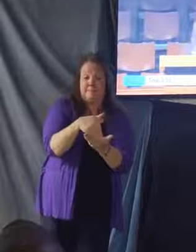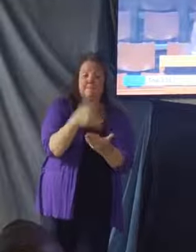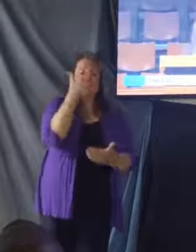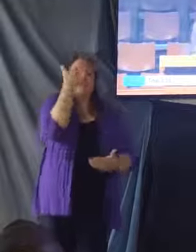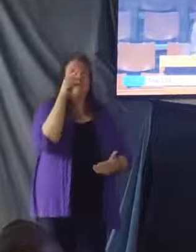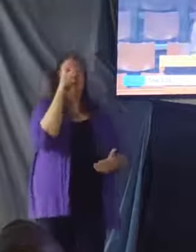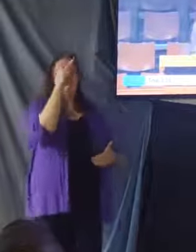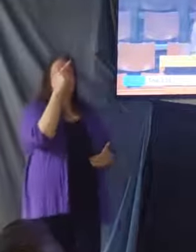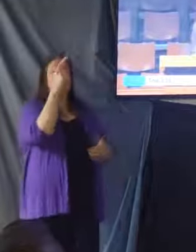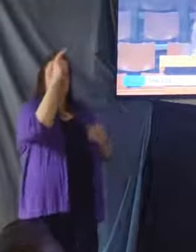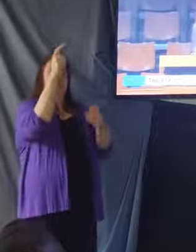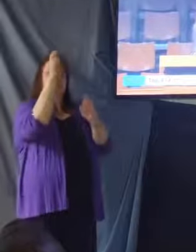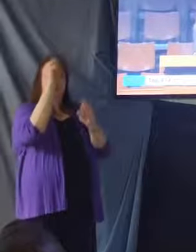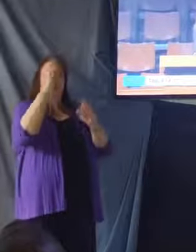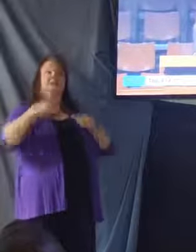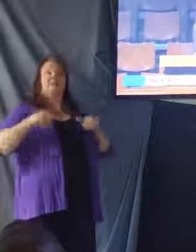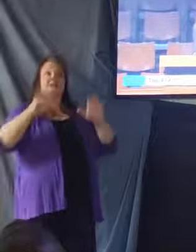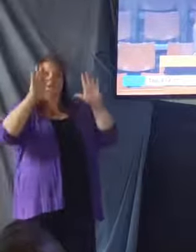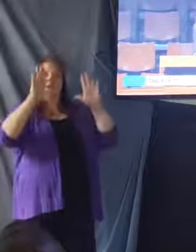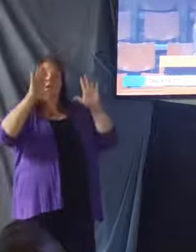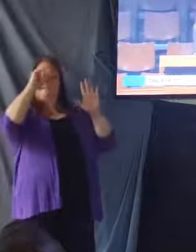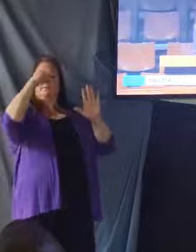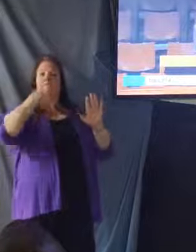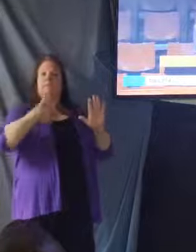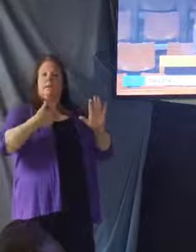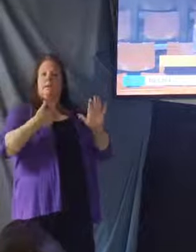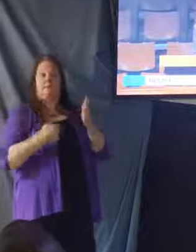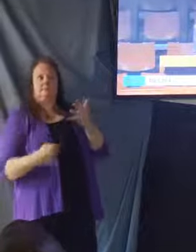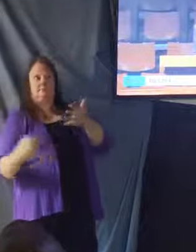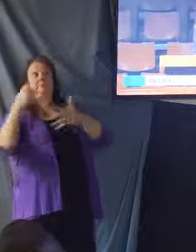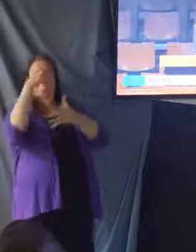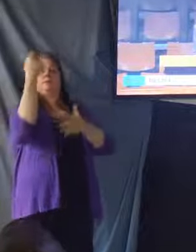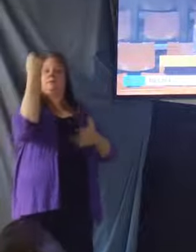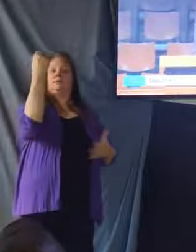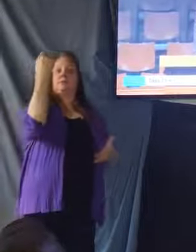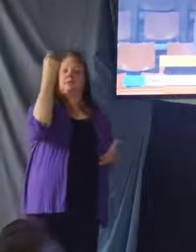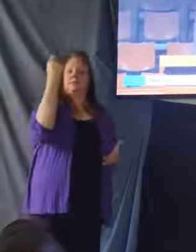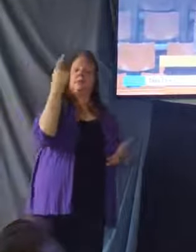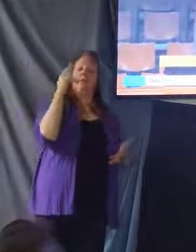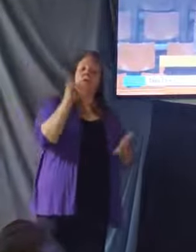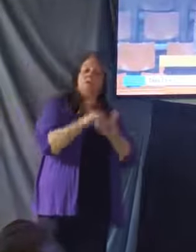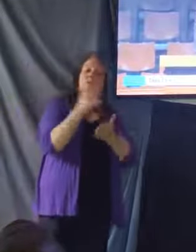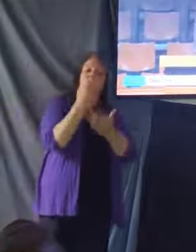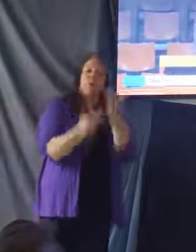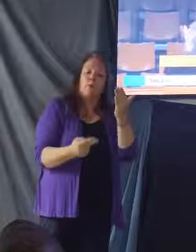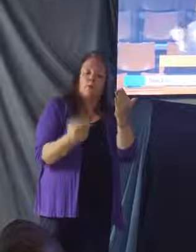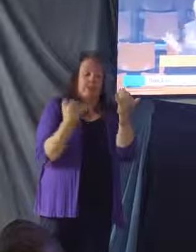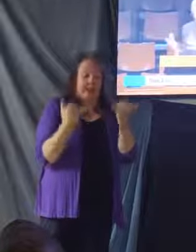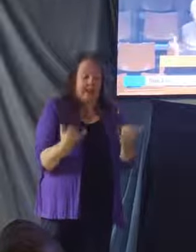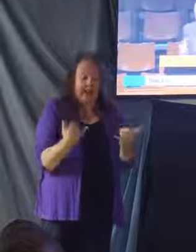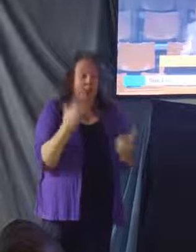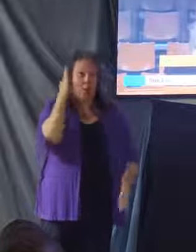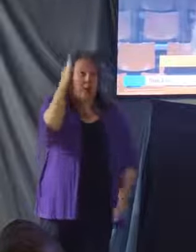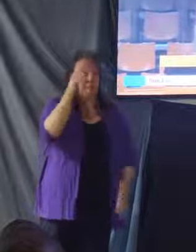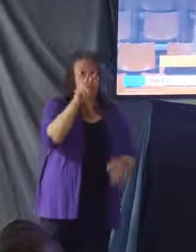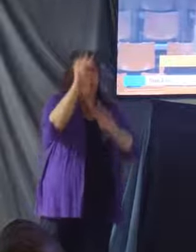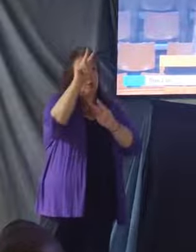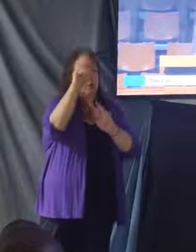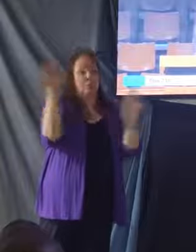Because he's the one who gave himself for us, taking us back to verse 11. So both our present life and our future hope